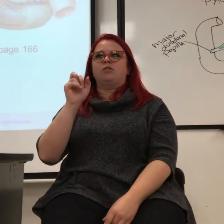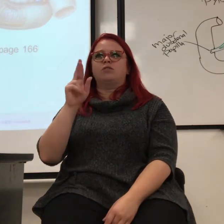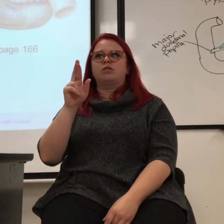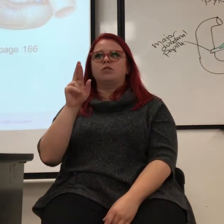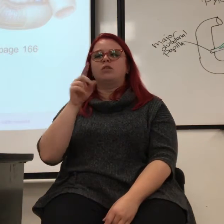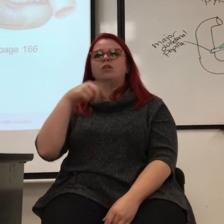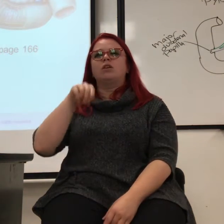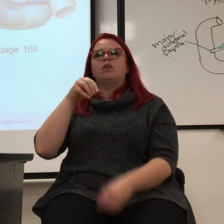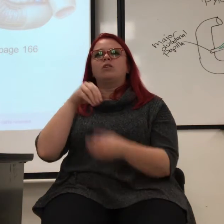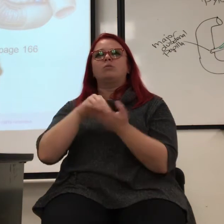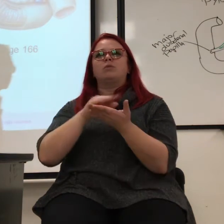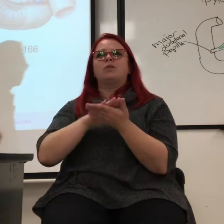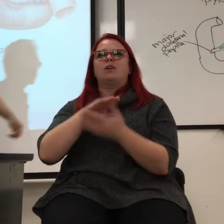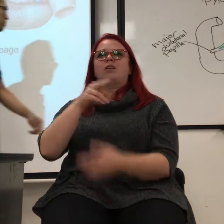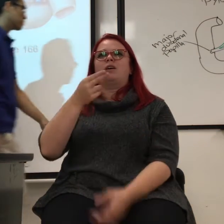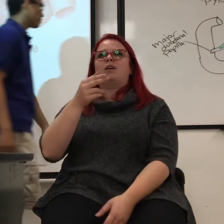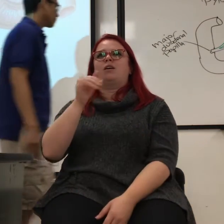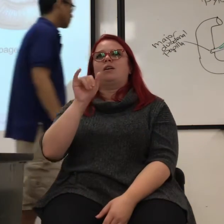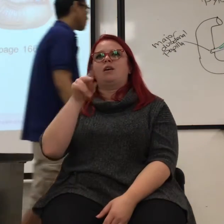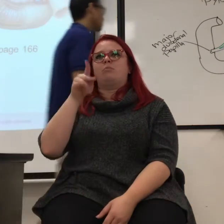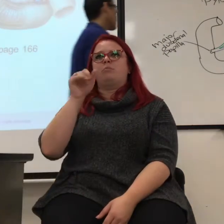the hepatopancreatic sphincter.